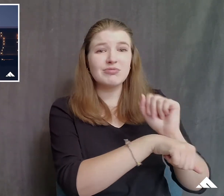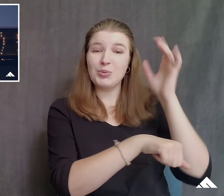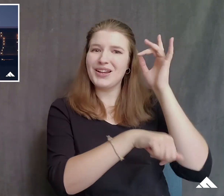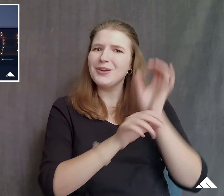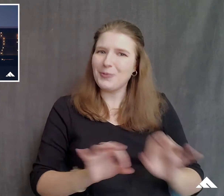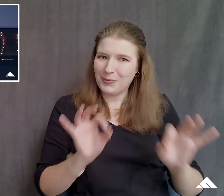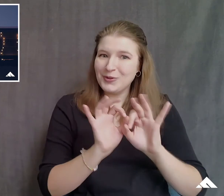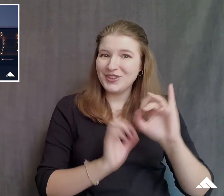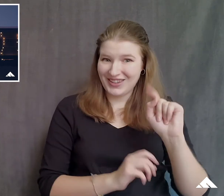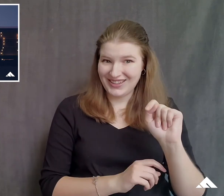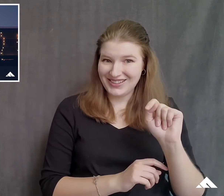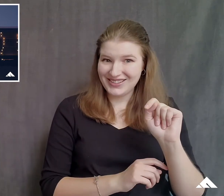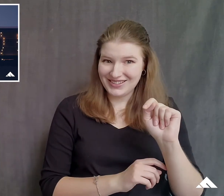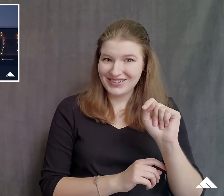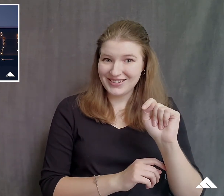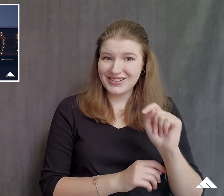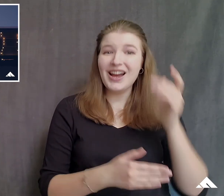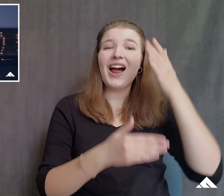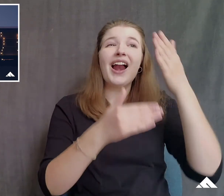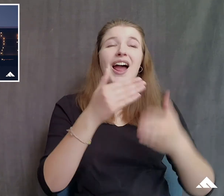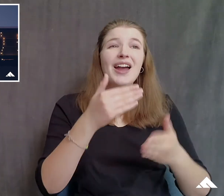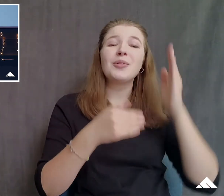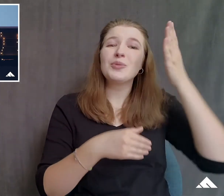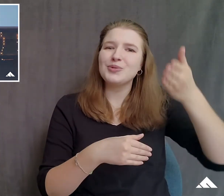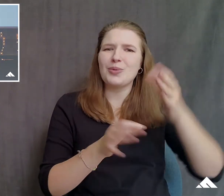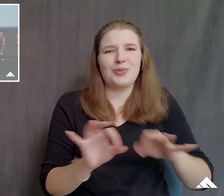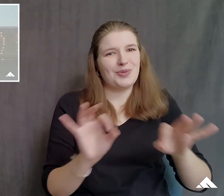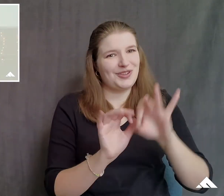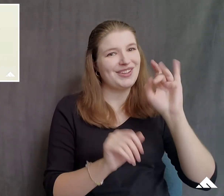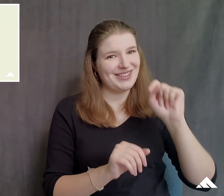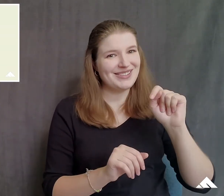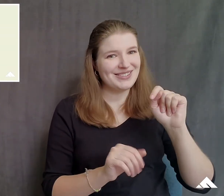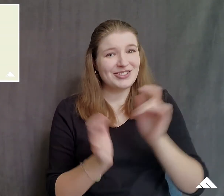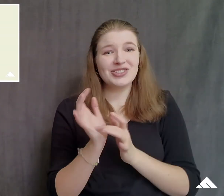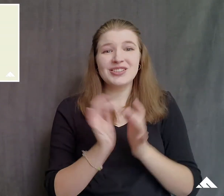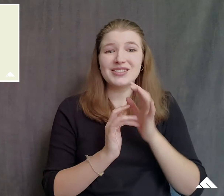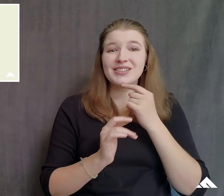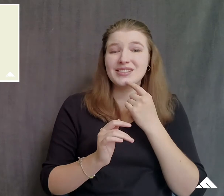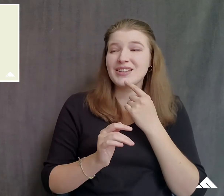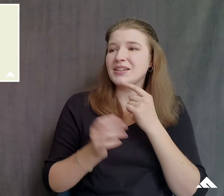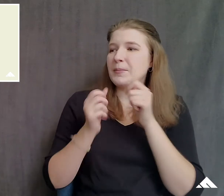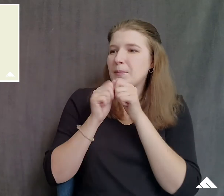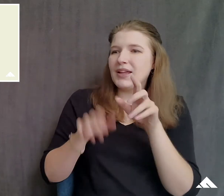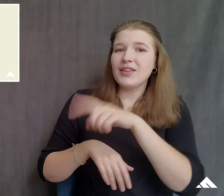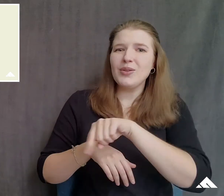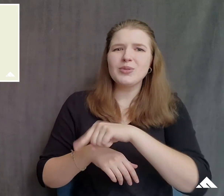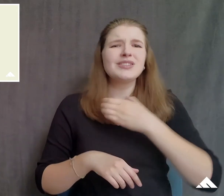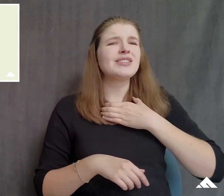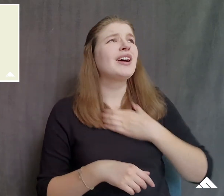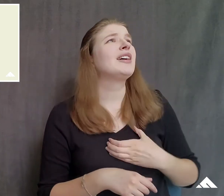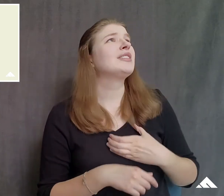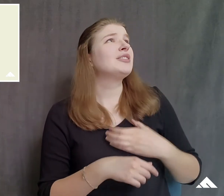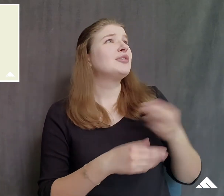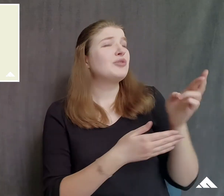it. It's worth it in the end. Blessed are those, Jesus says, who hunger and thirst for righteousness,